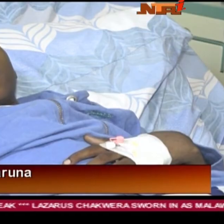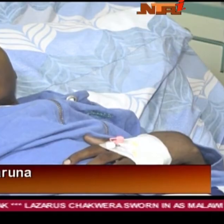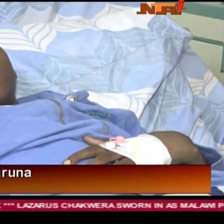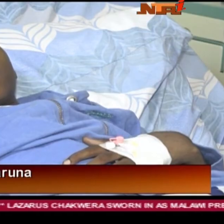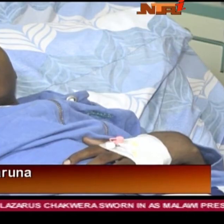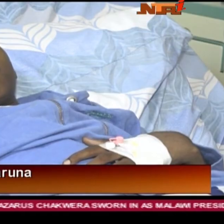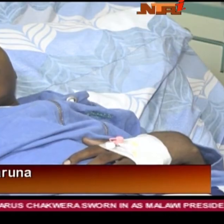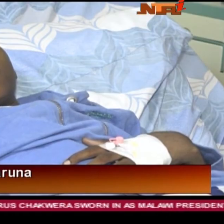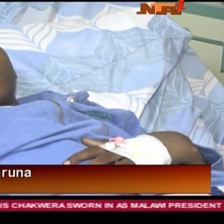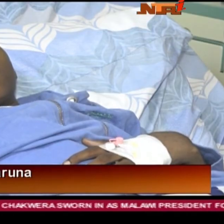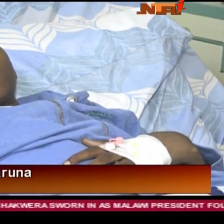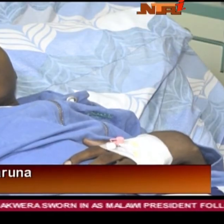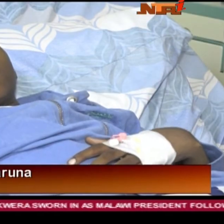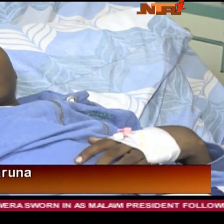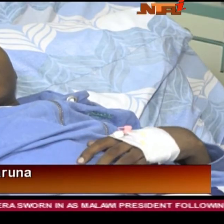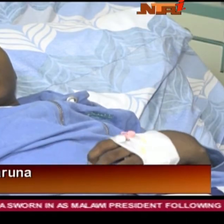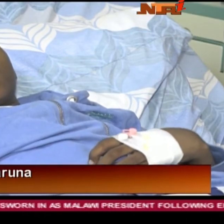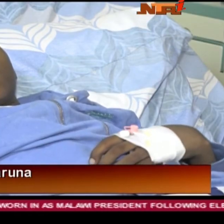and severe head pain.